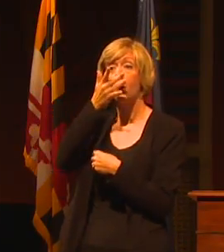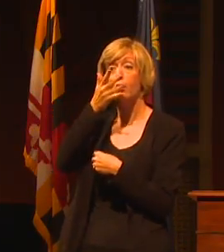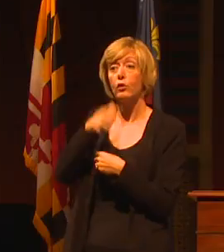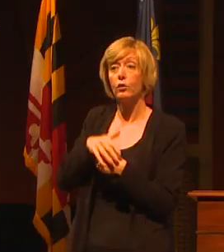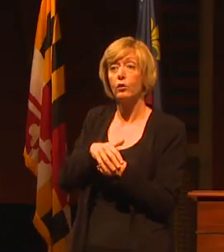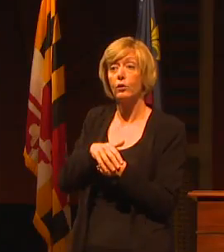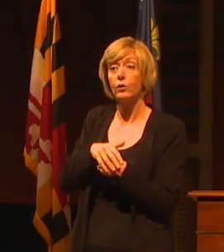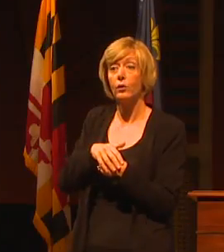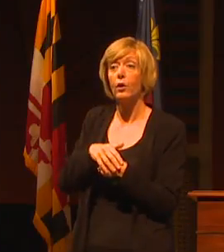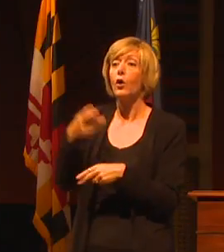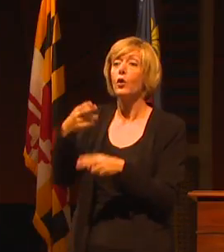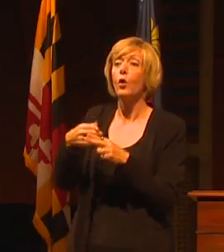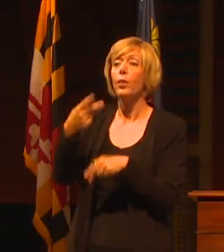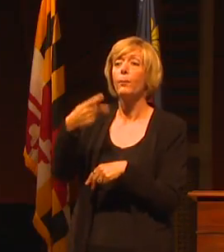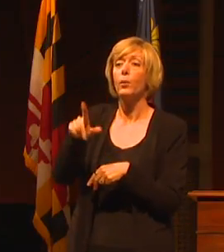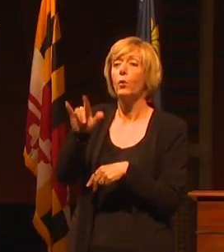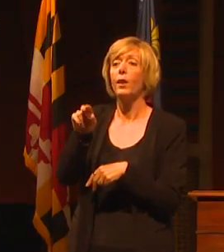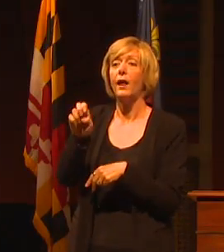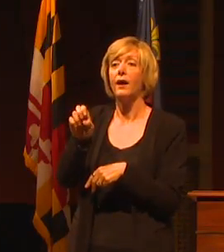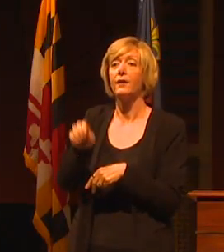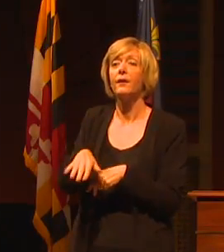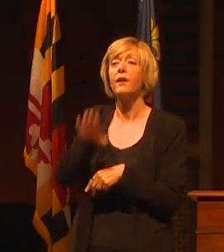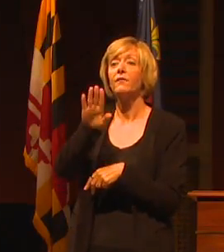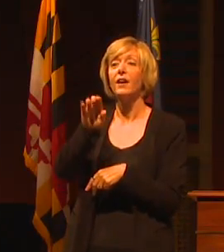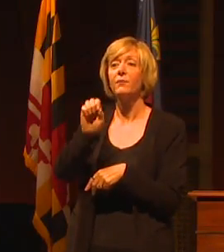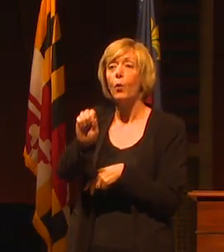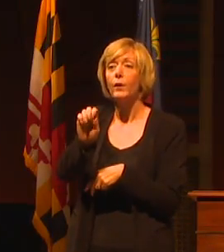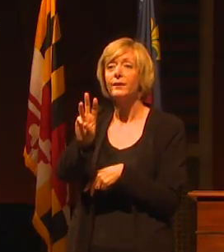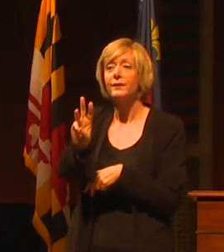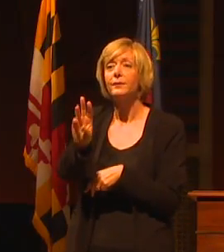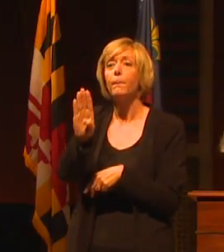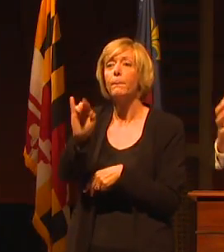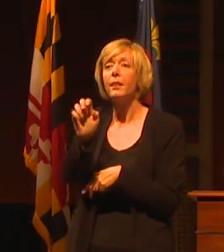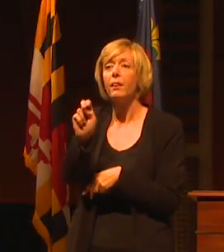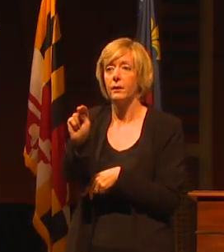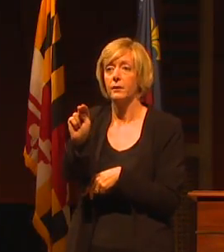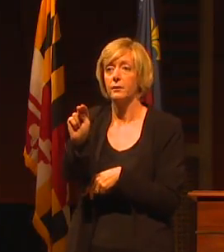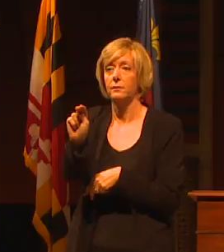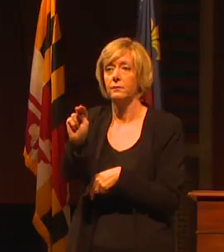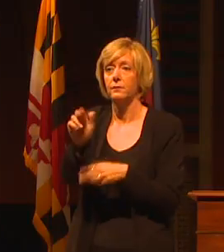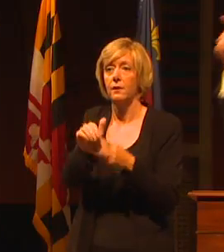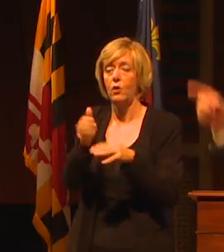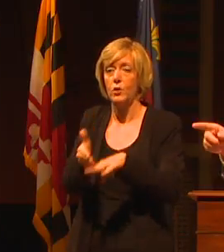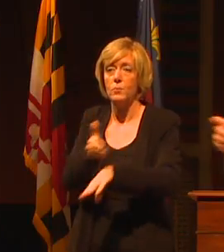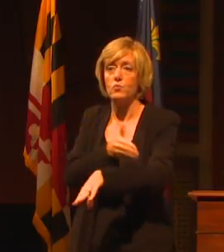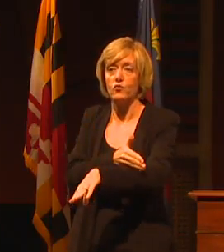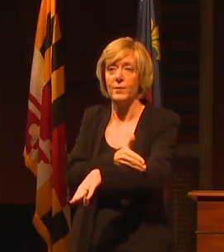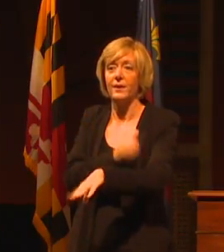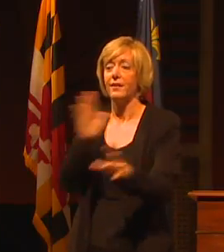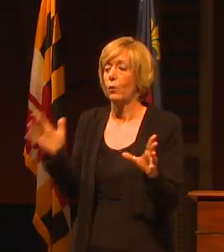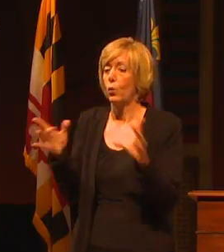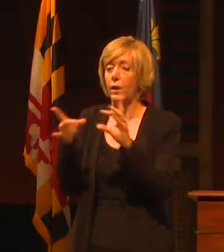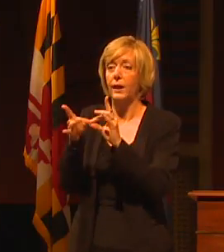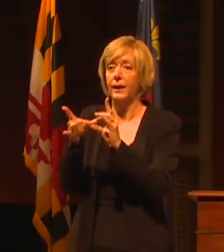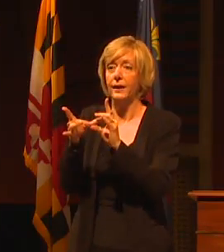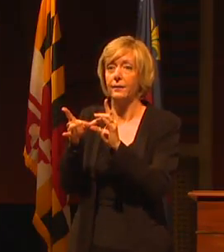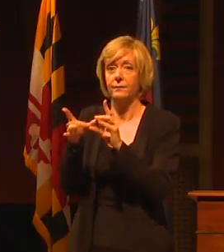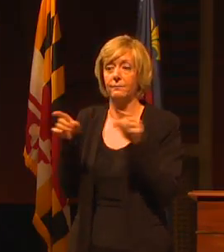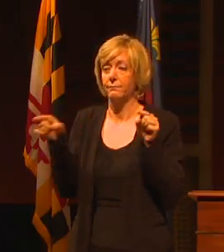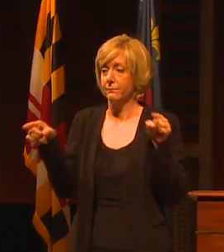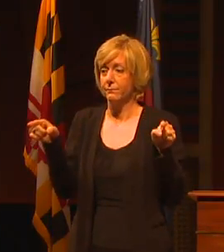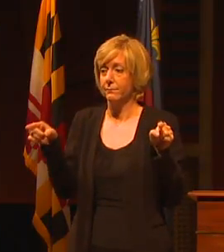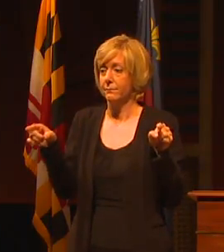the Purple Line, a $5.6 billion improvement that will link routes